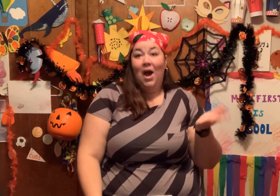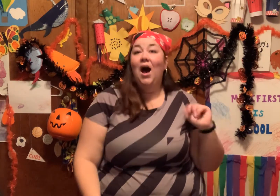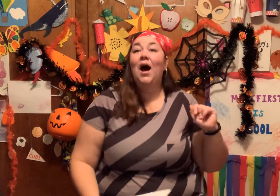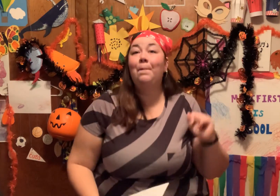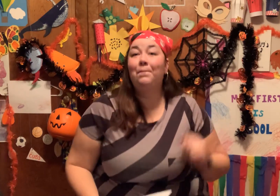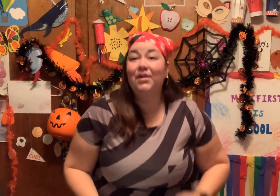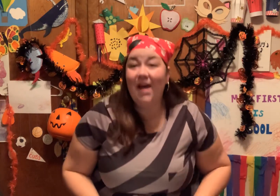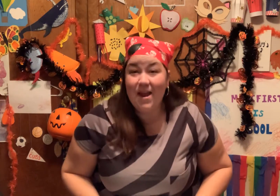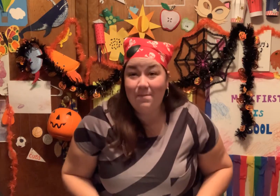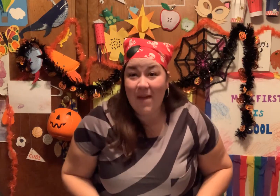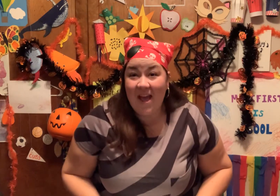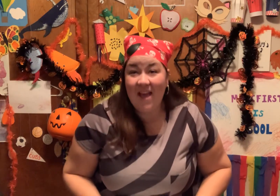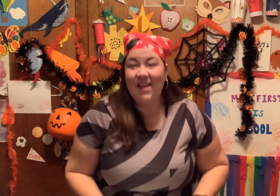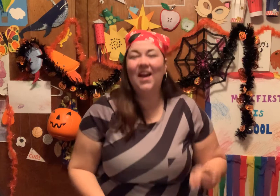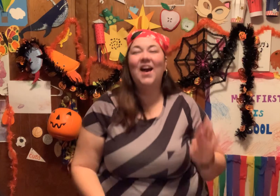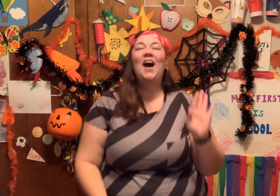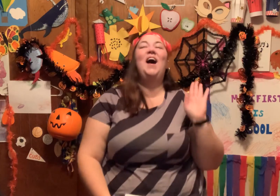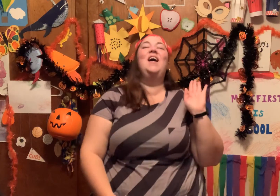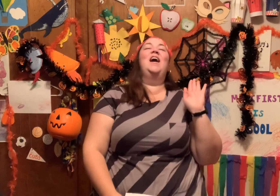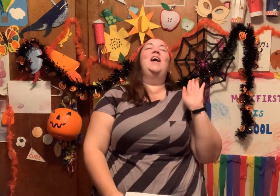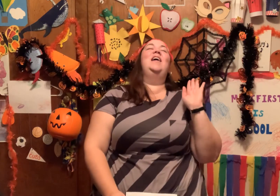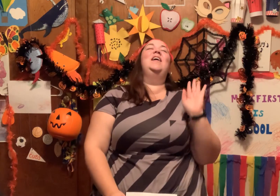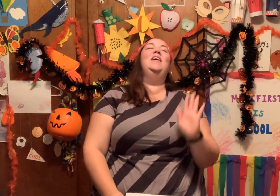A blood bank.